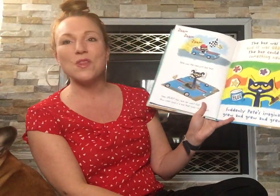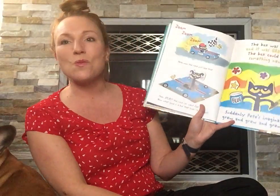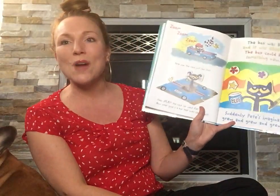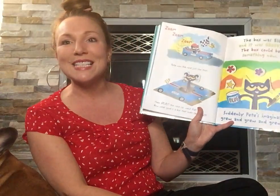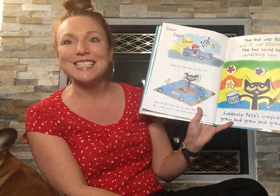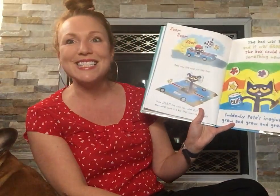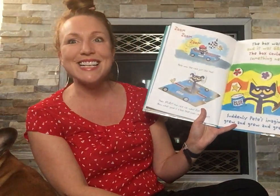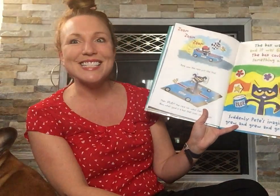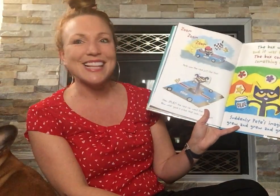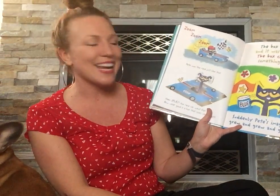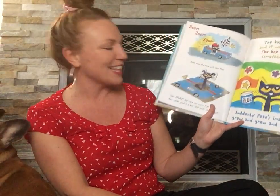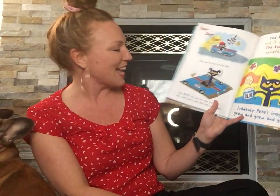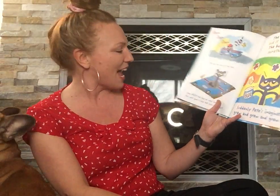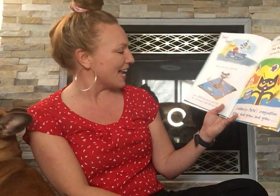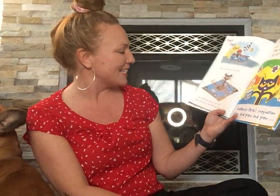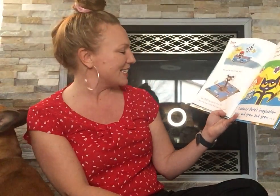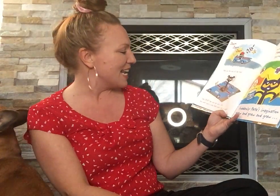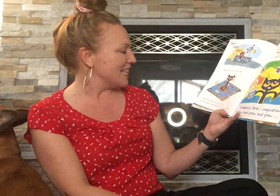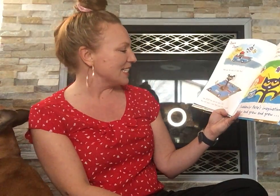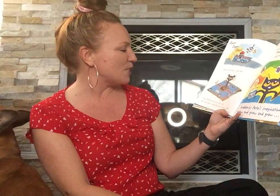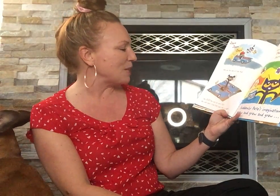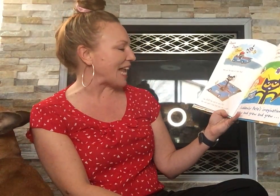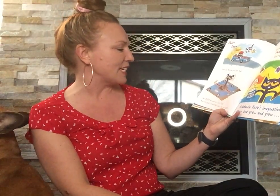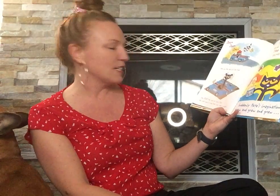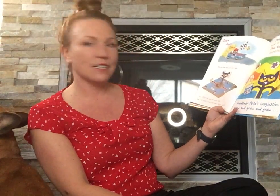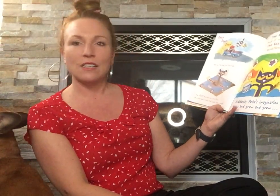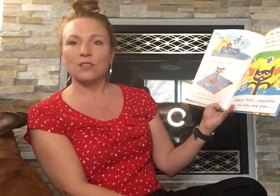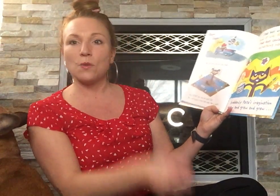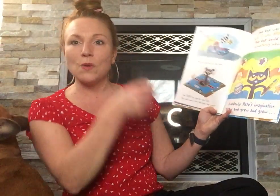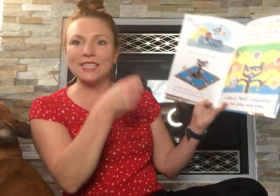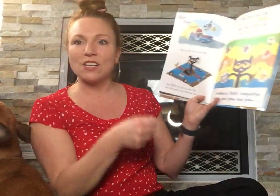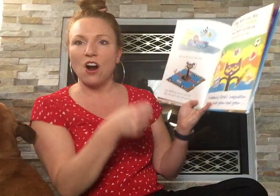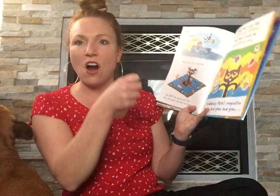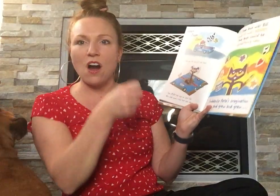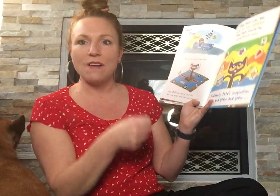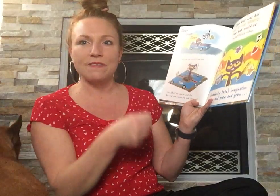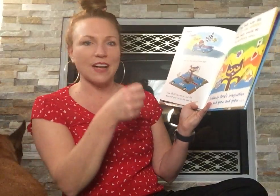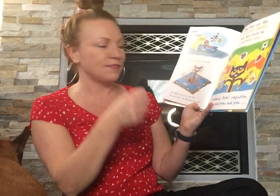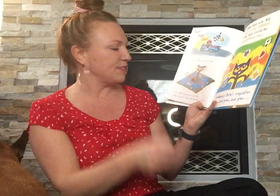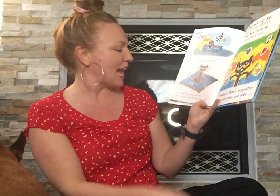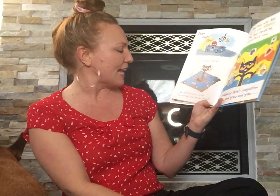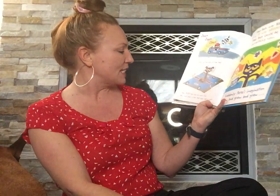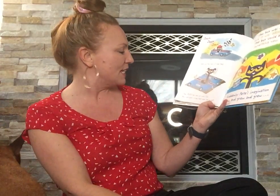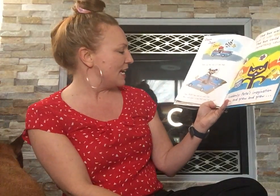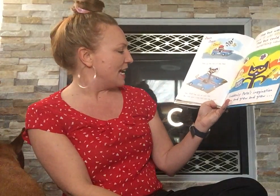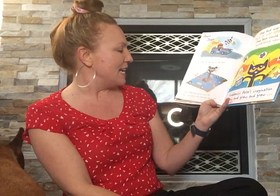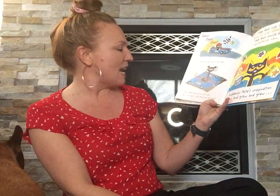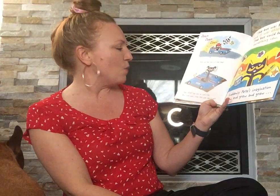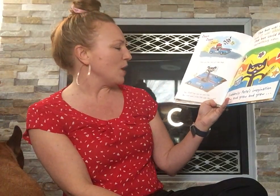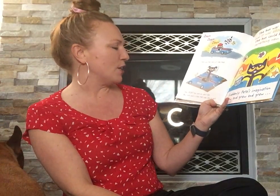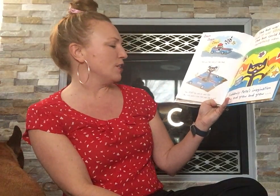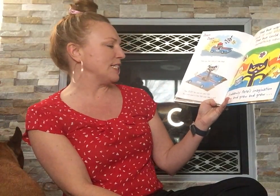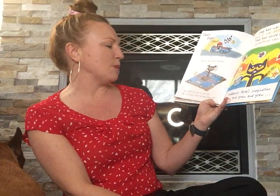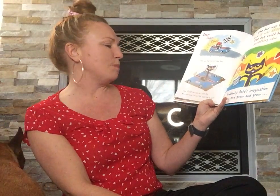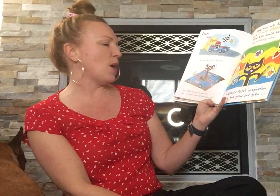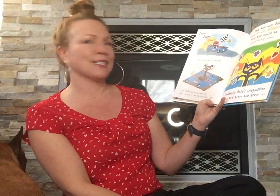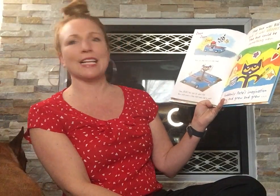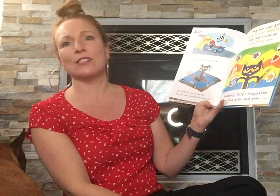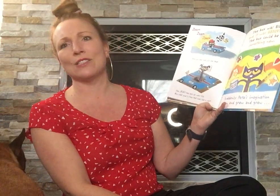the race just like that. Then splat! The race car fell flat. Now, what good is a box that looks